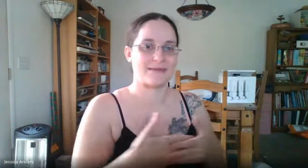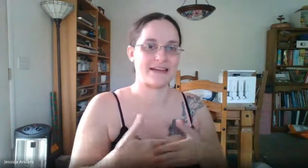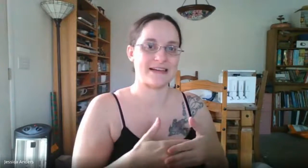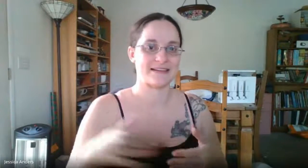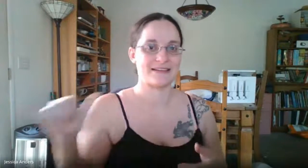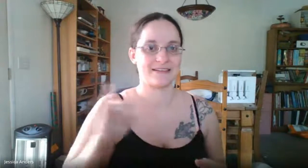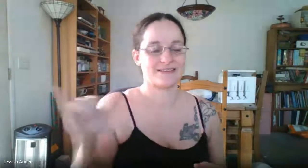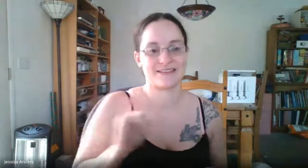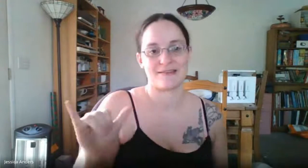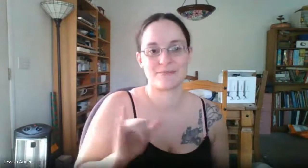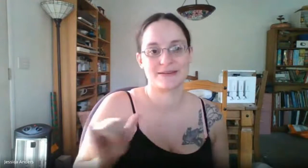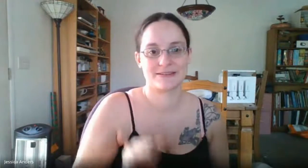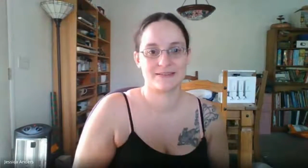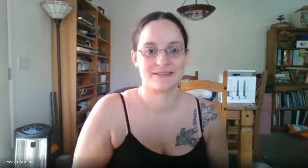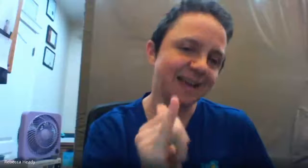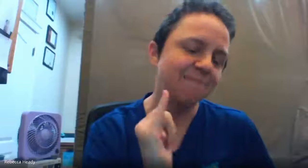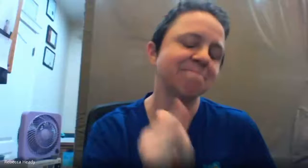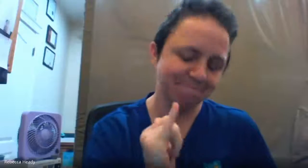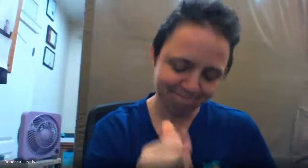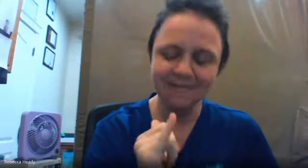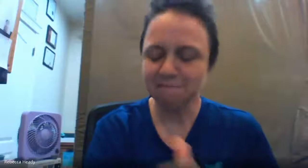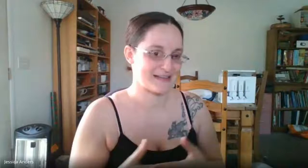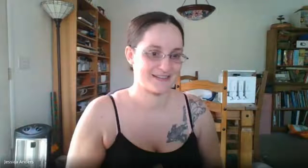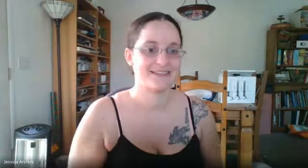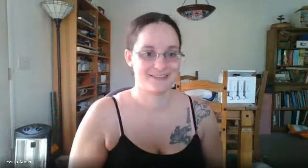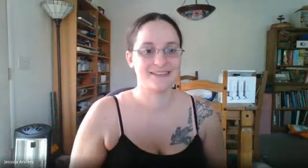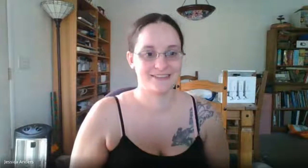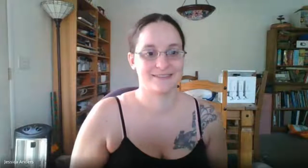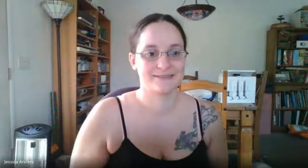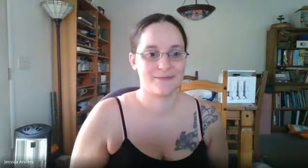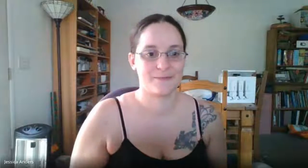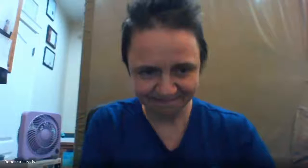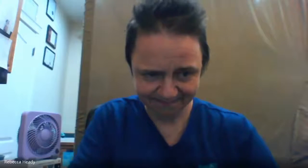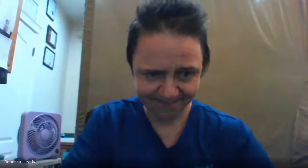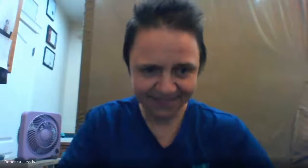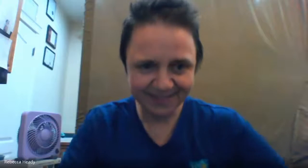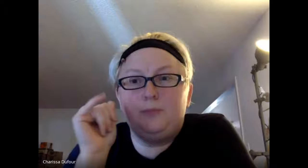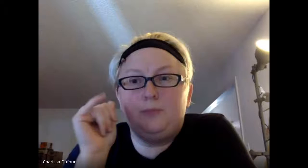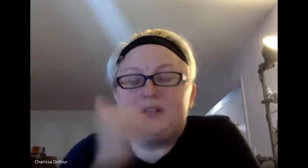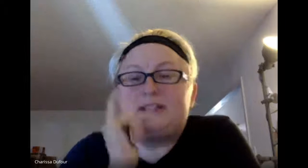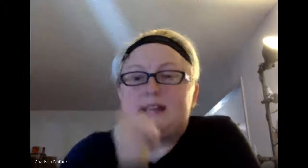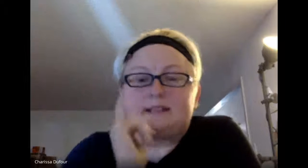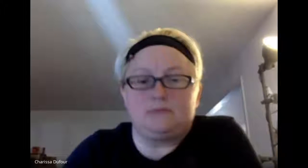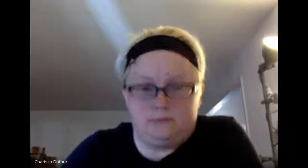baby, same. Deaf, same. Deaf baby. Awesome. No, but isn't that